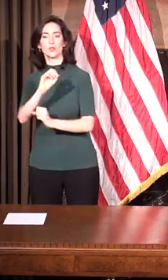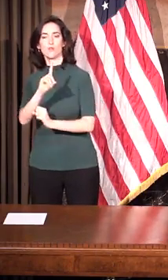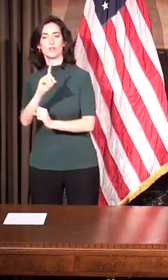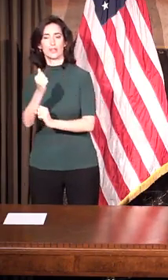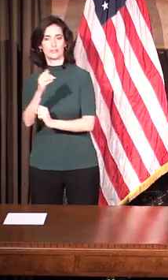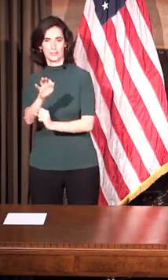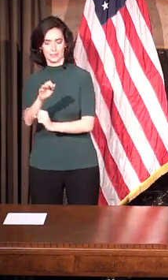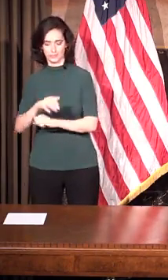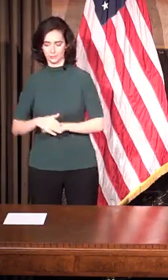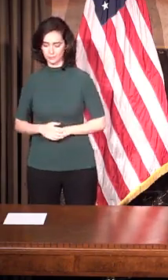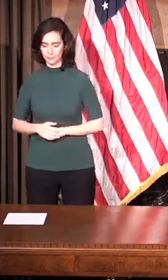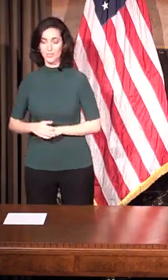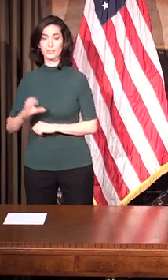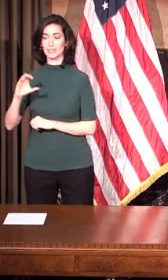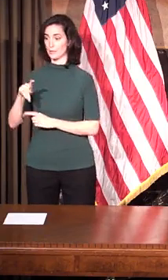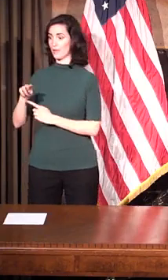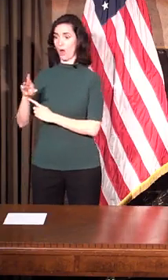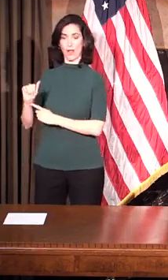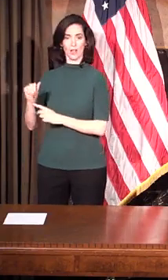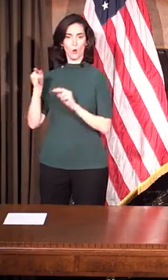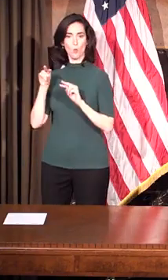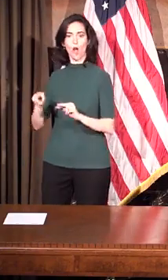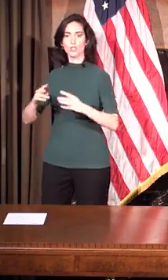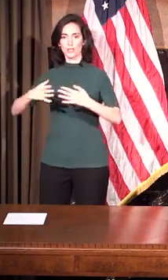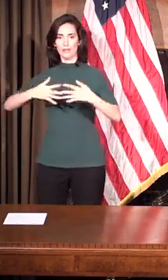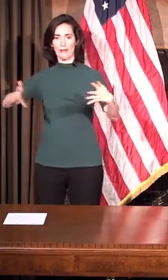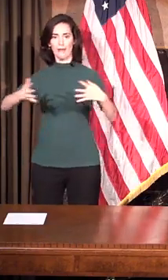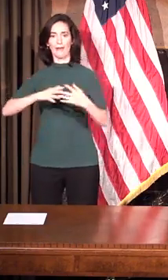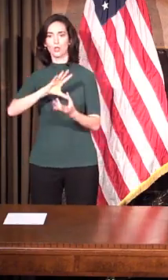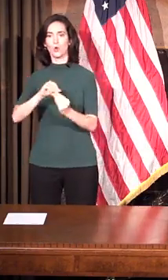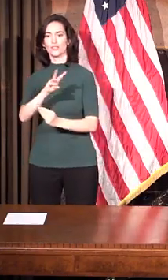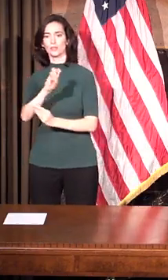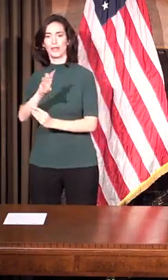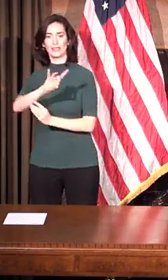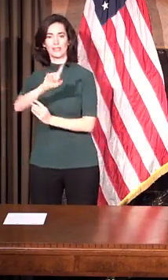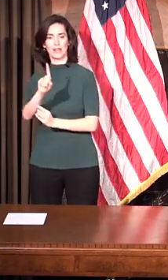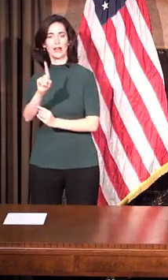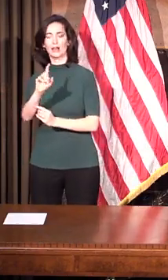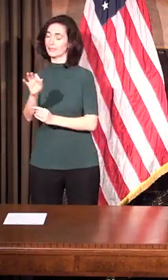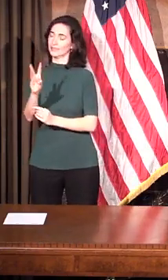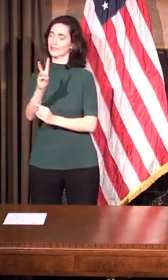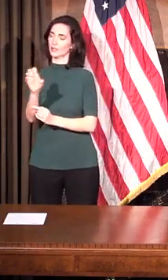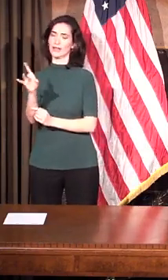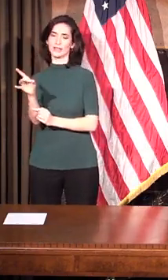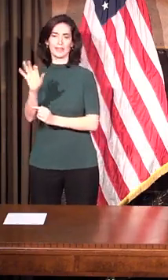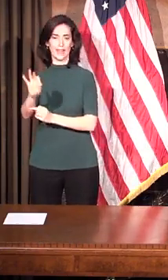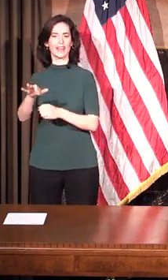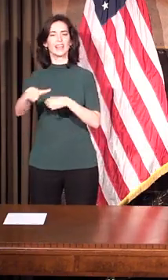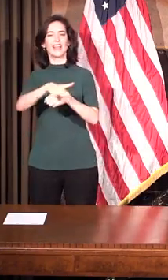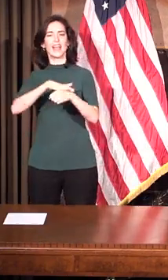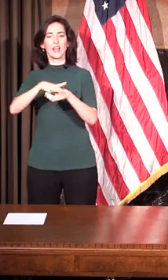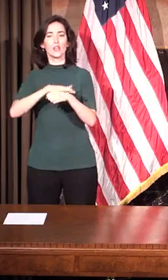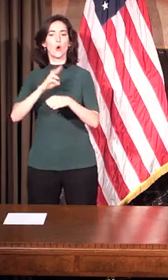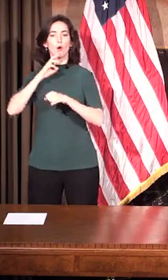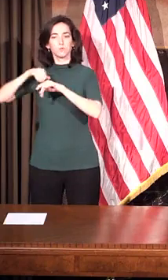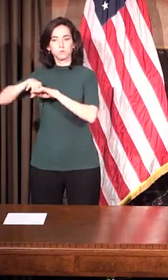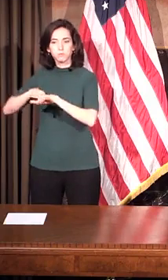monitoring 689 gates across the coastal zone, both along the river and in coastal areas of the